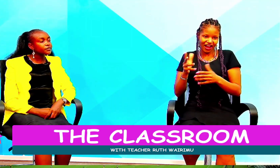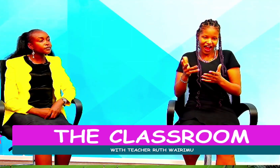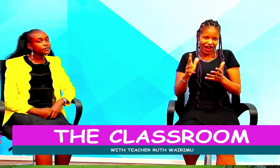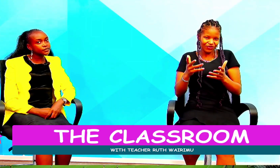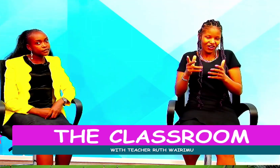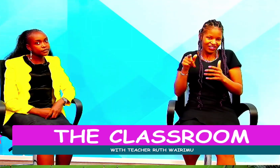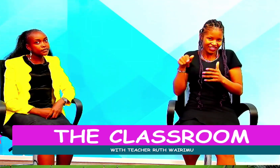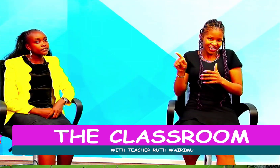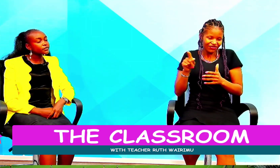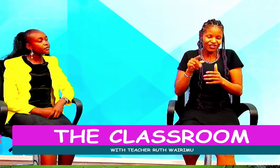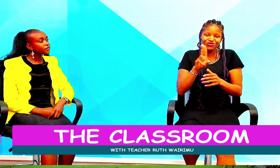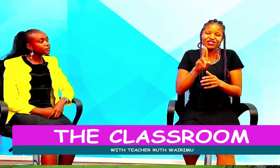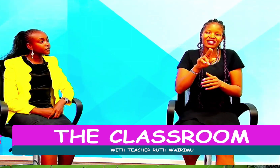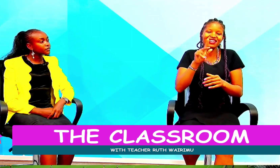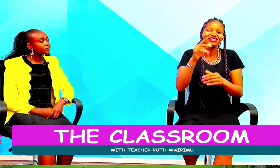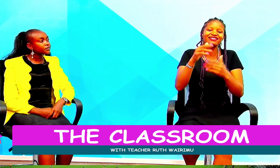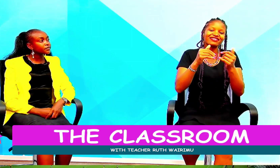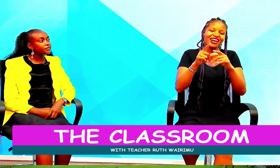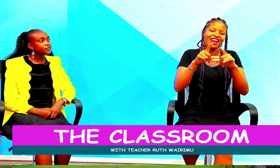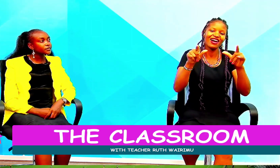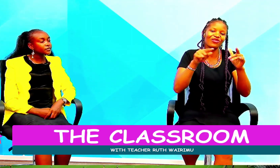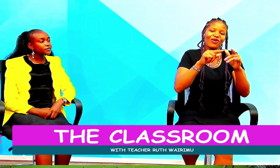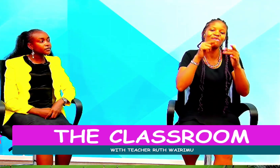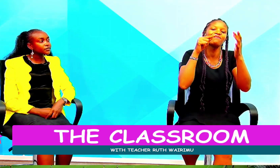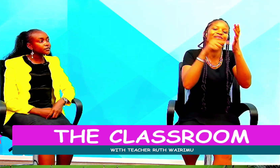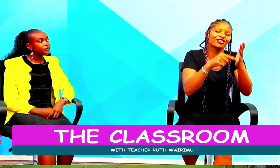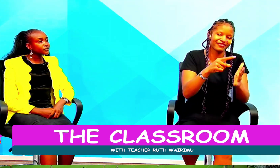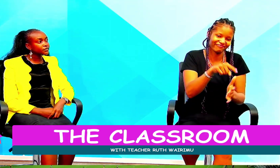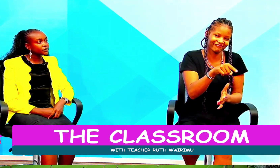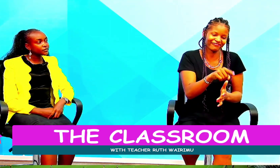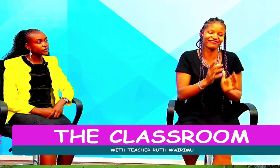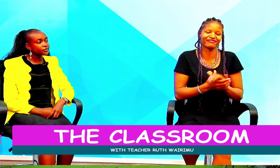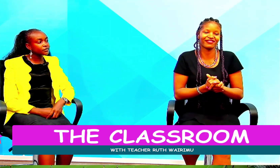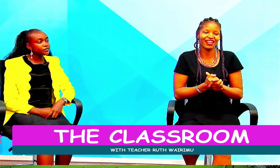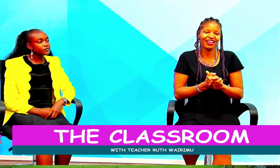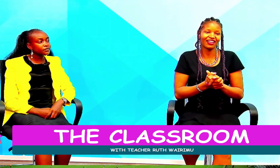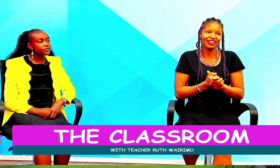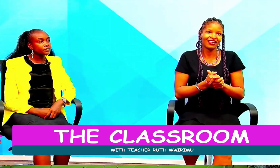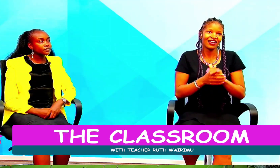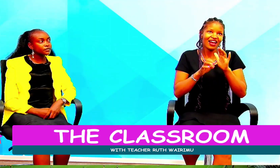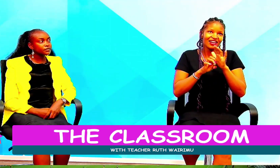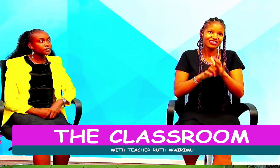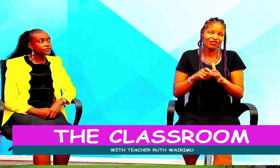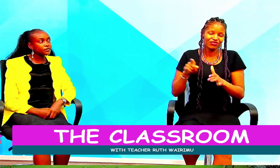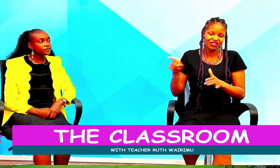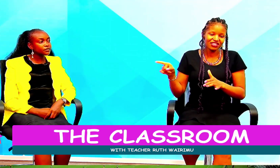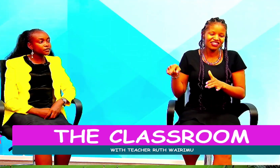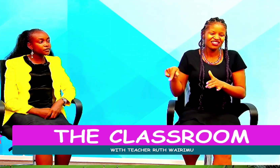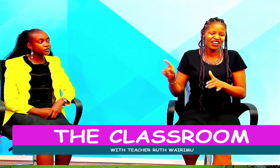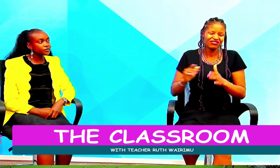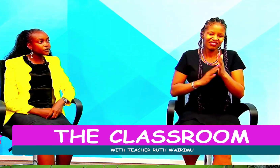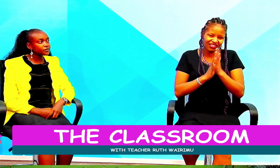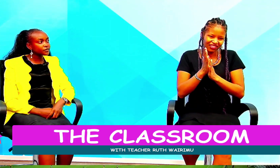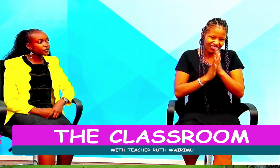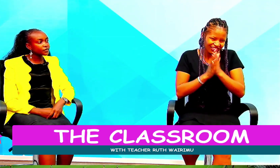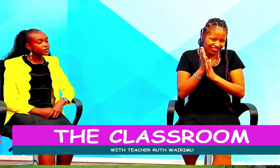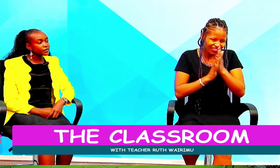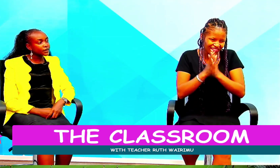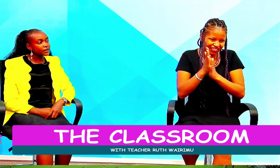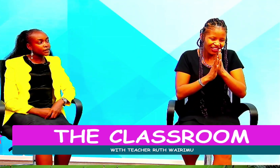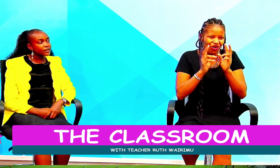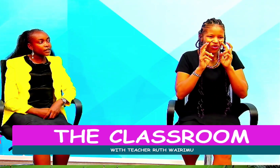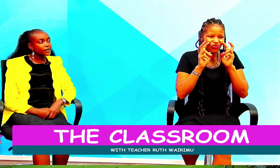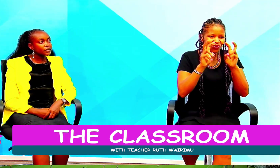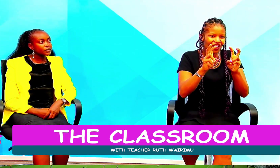school, up to college and university level. So we are going to focus on her education and how